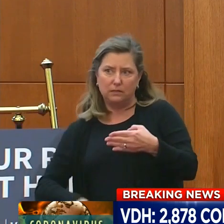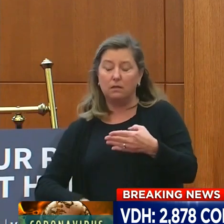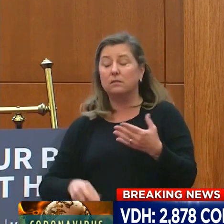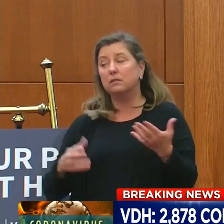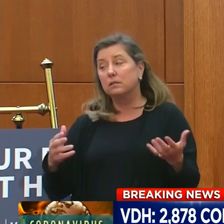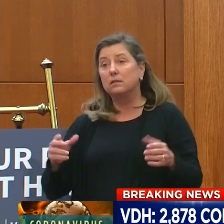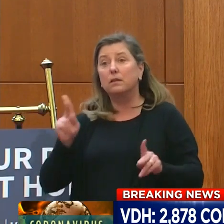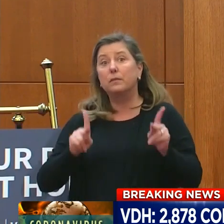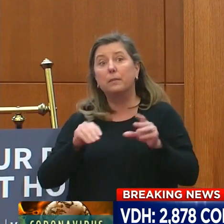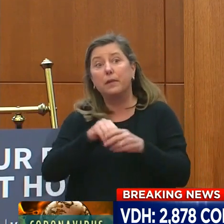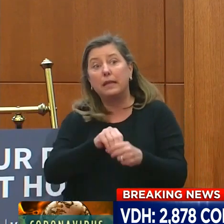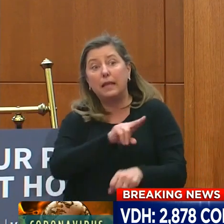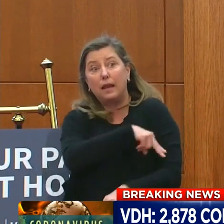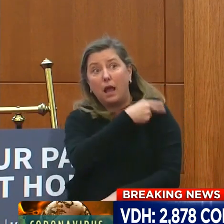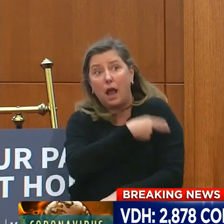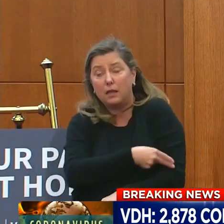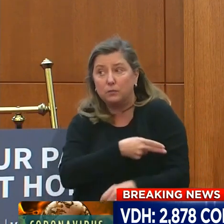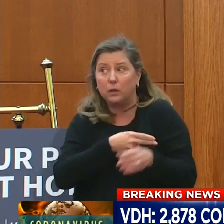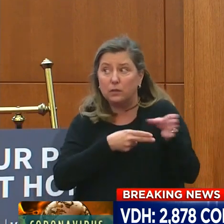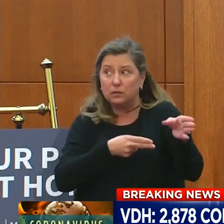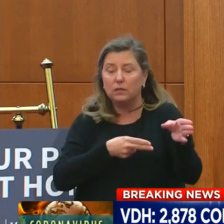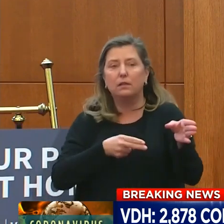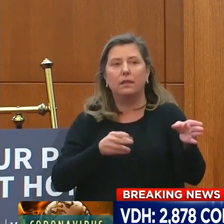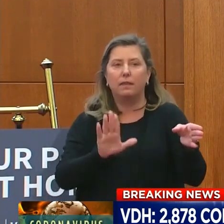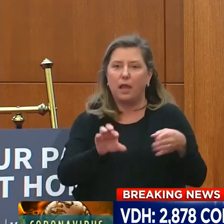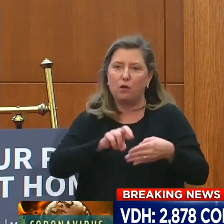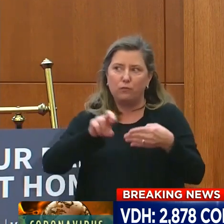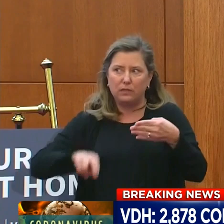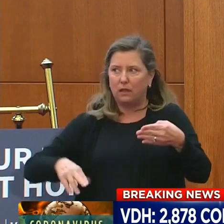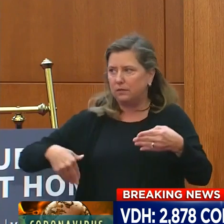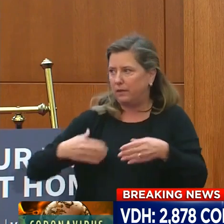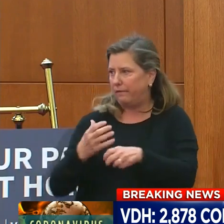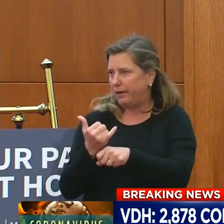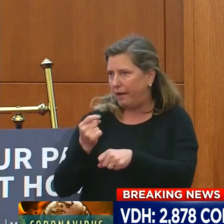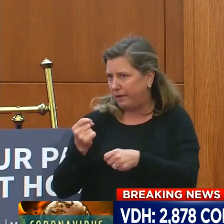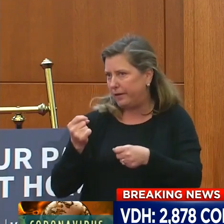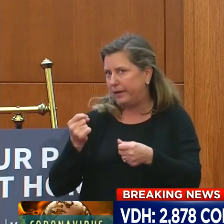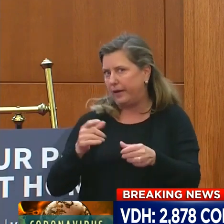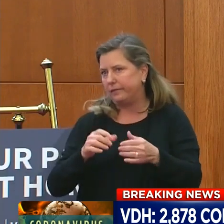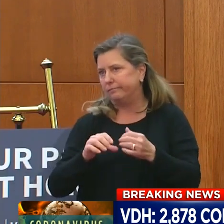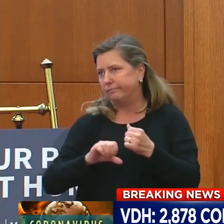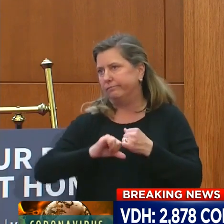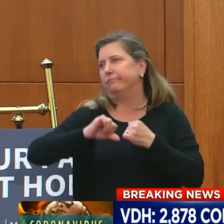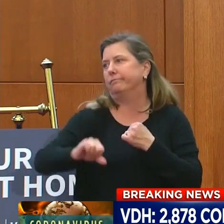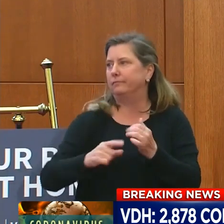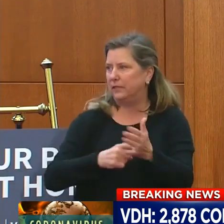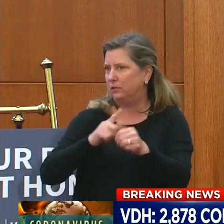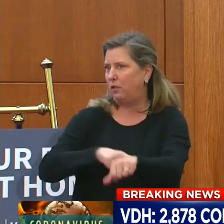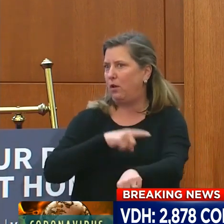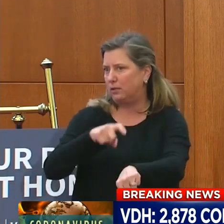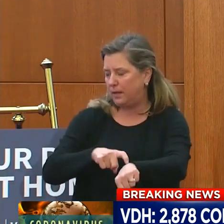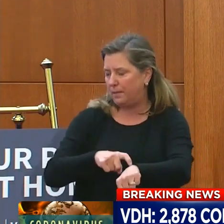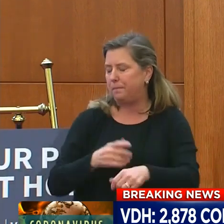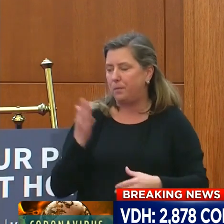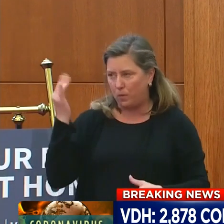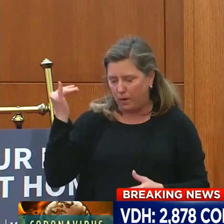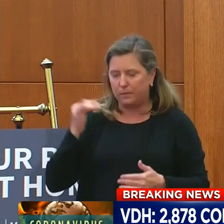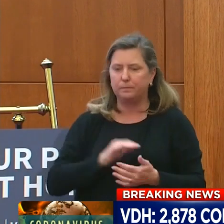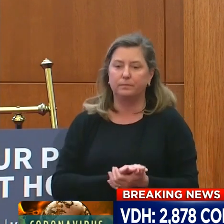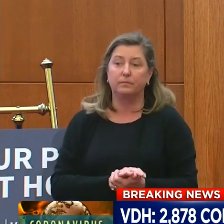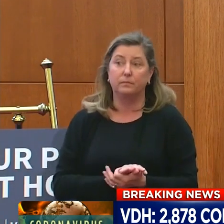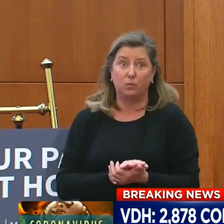have testing results pending. Okay, two things. One is that's where the in-house